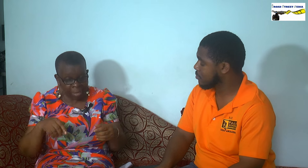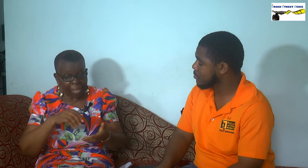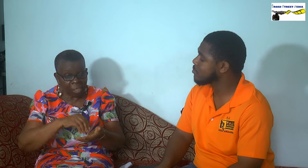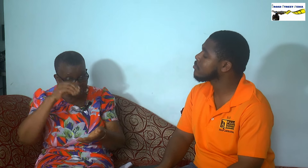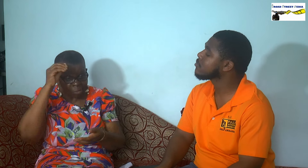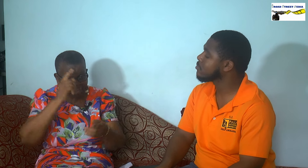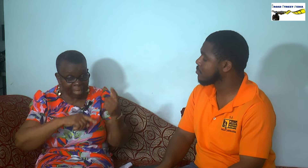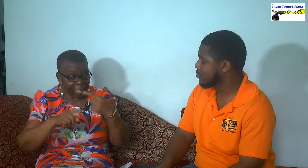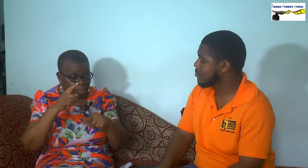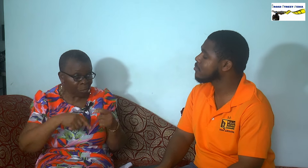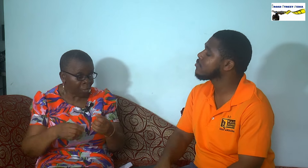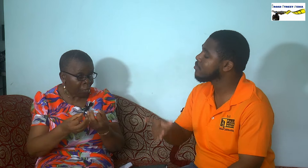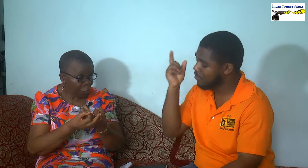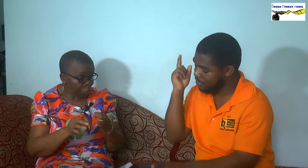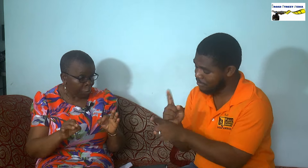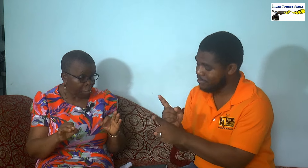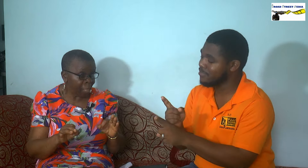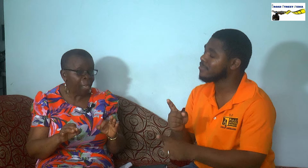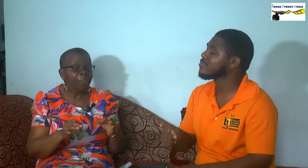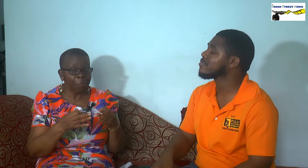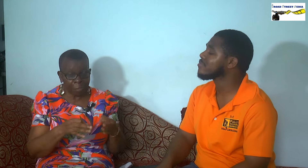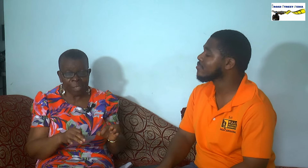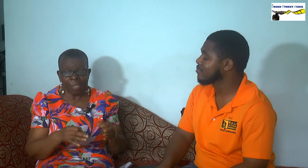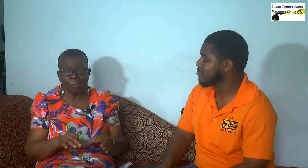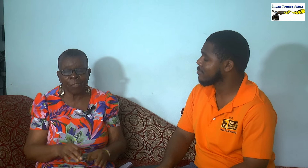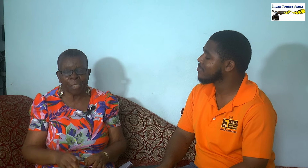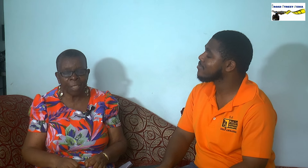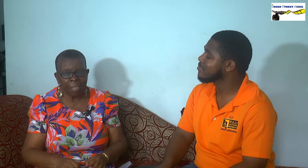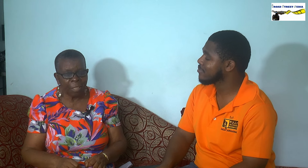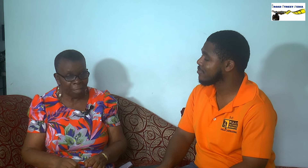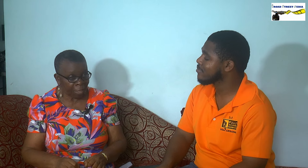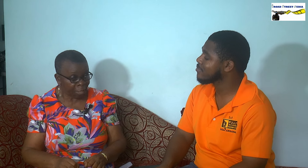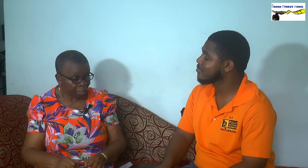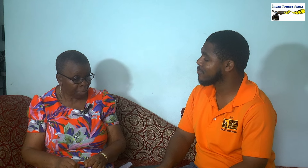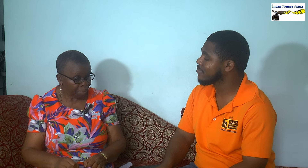and learn sign language free. That's free. Correct. Free. Yes.